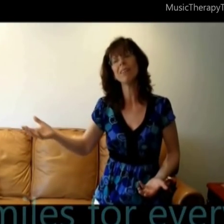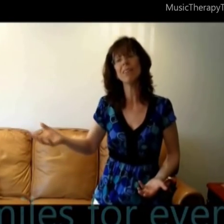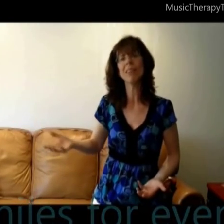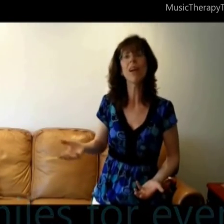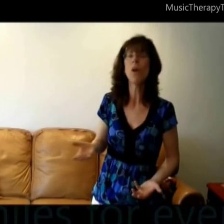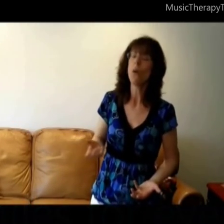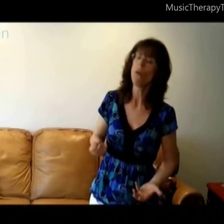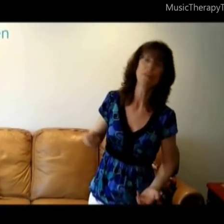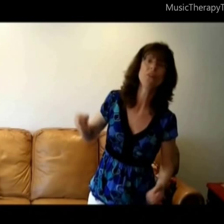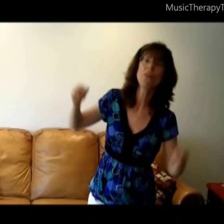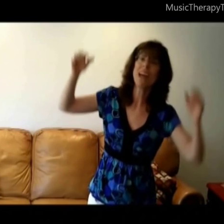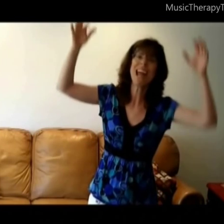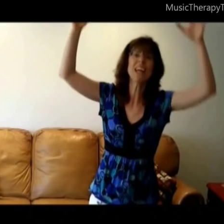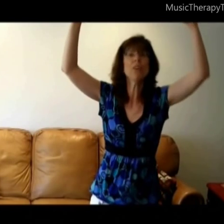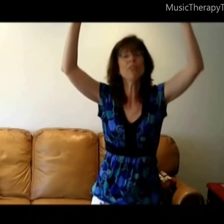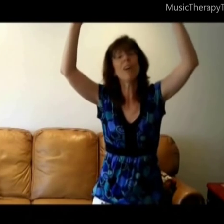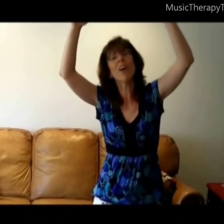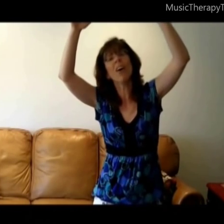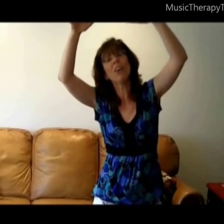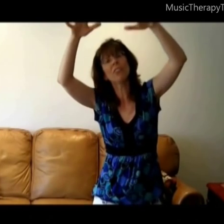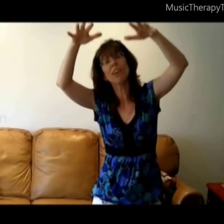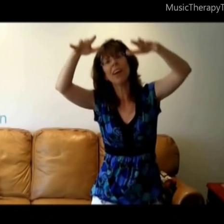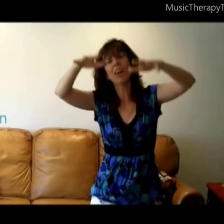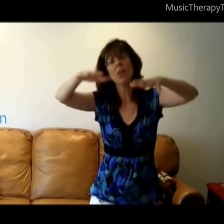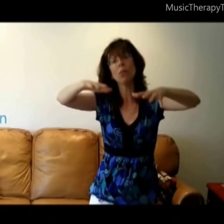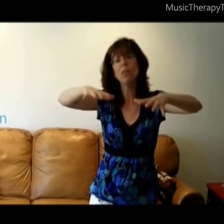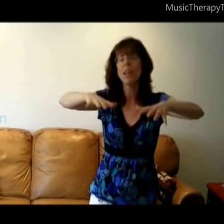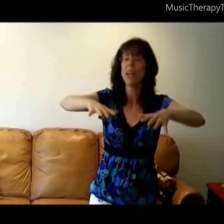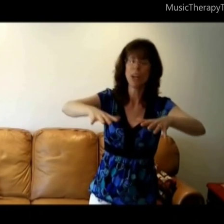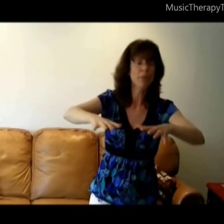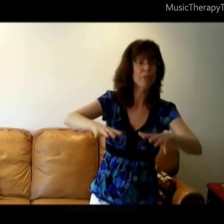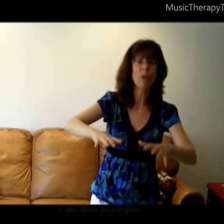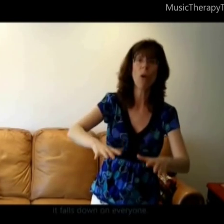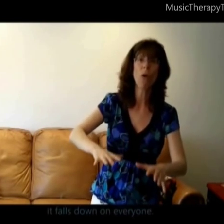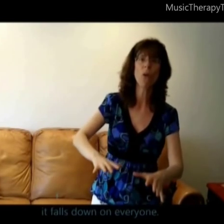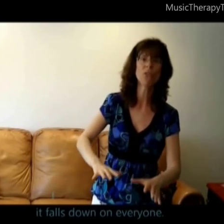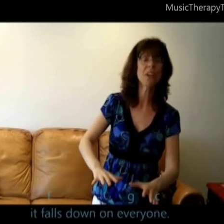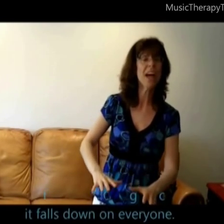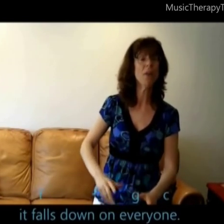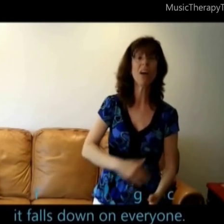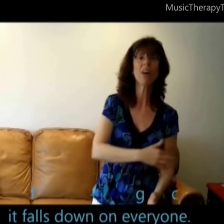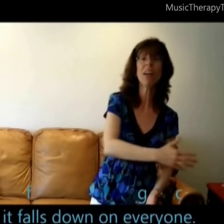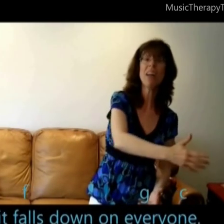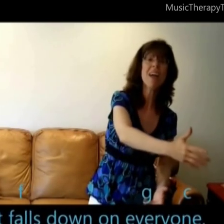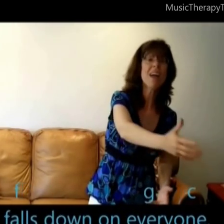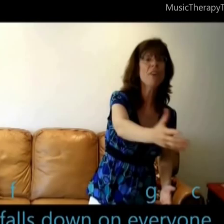everyone. When the rain falls down, it falls down on